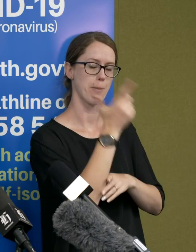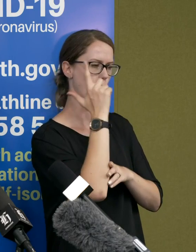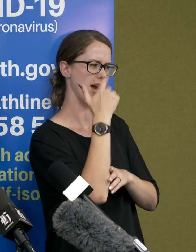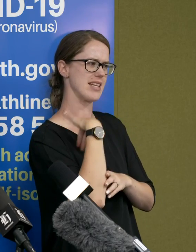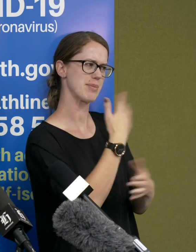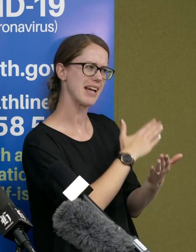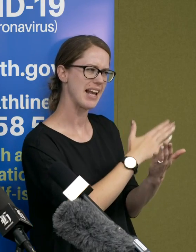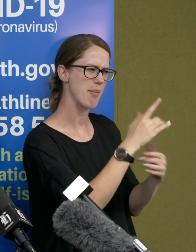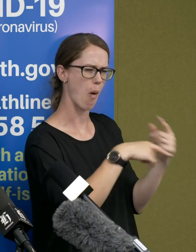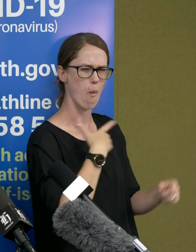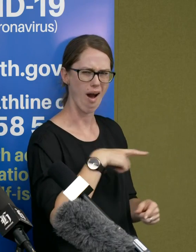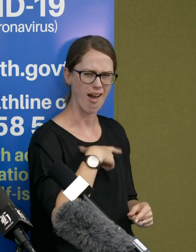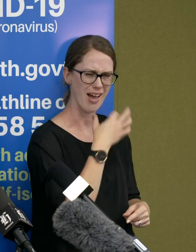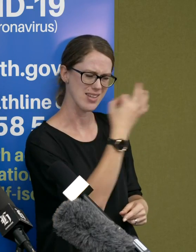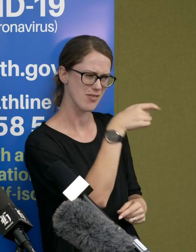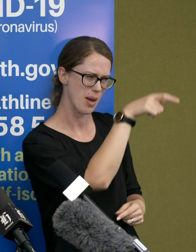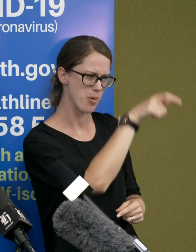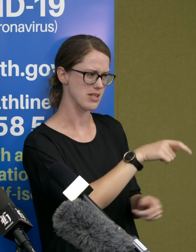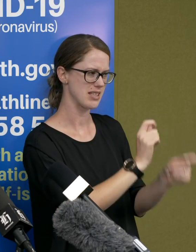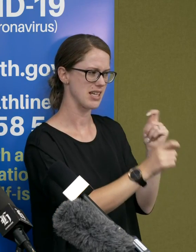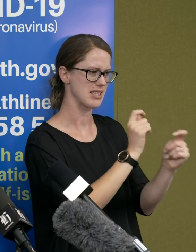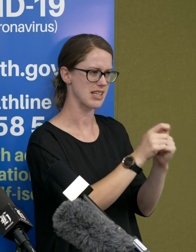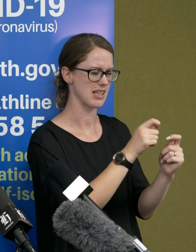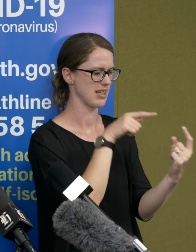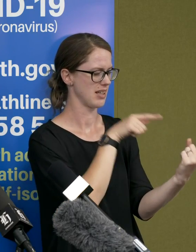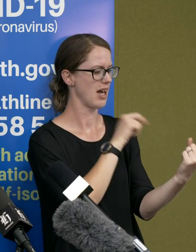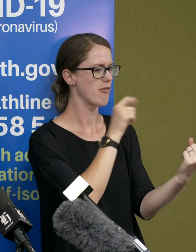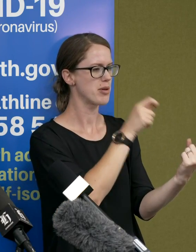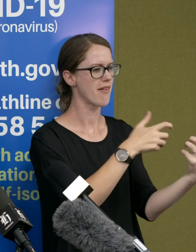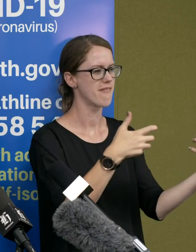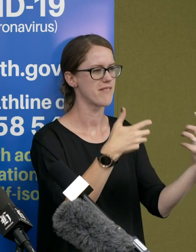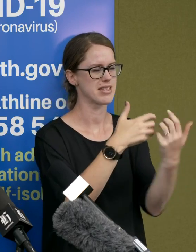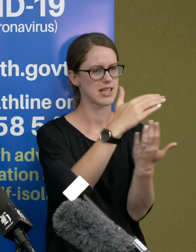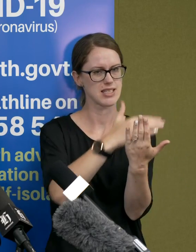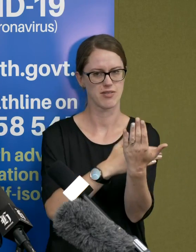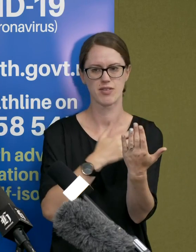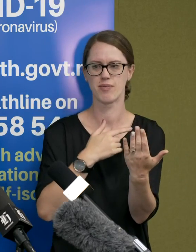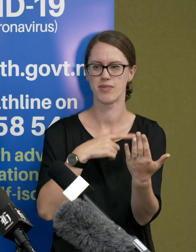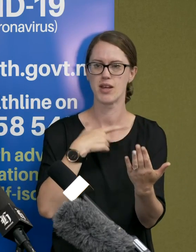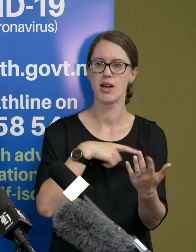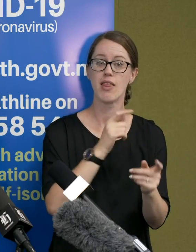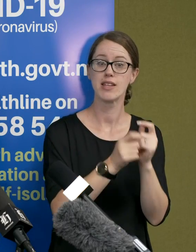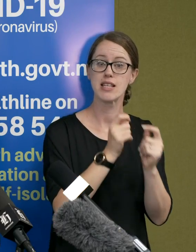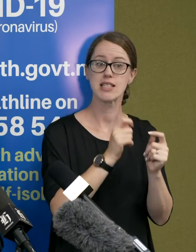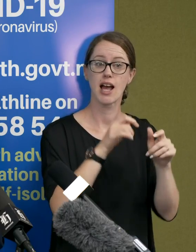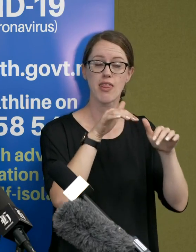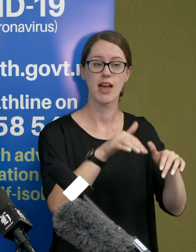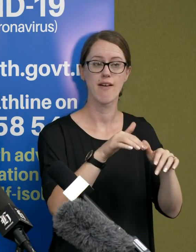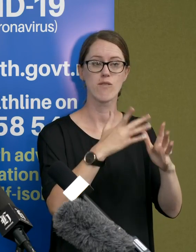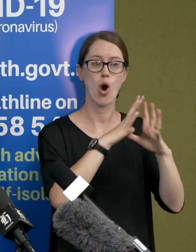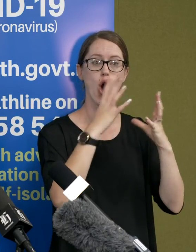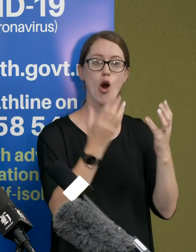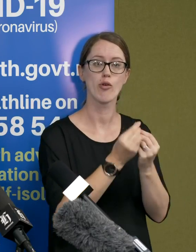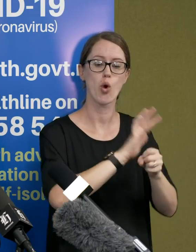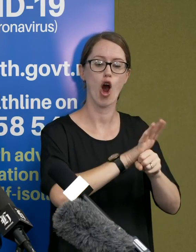be really clear about why we are testing just symptomatic people and people who fit the case definition, and that is because the testing is there for our